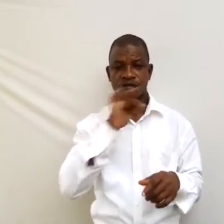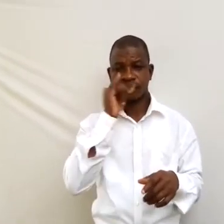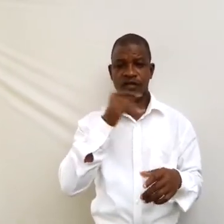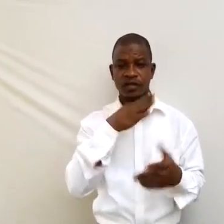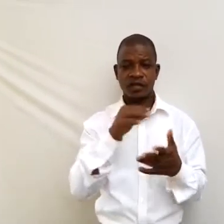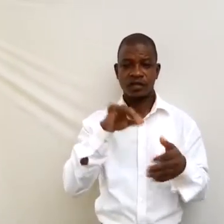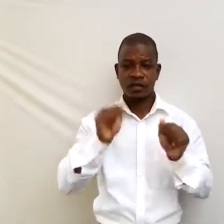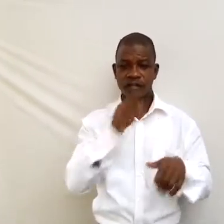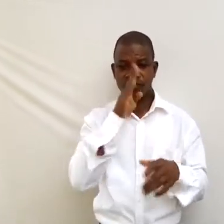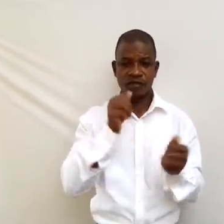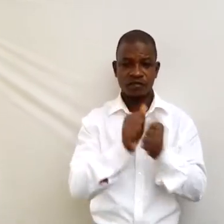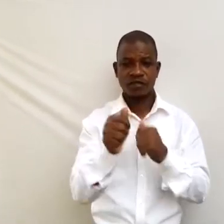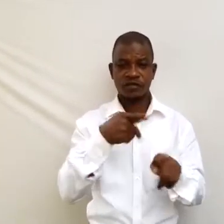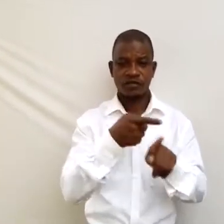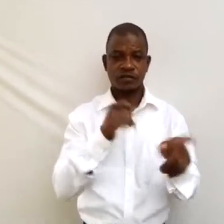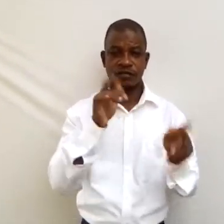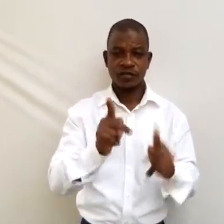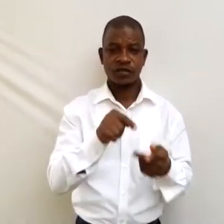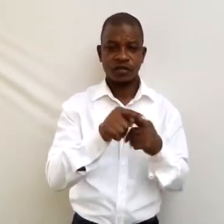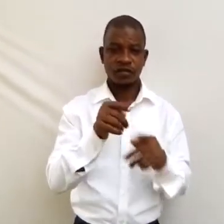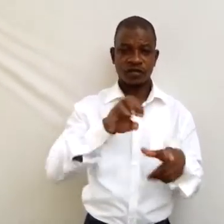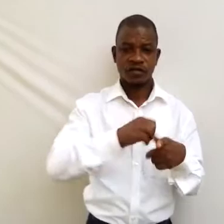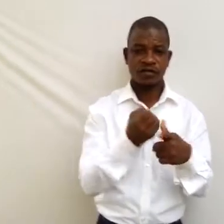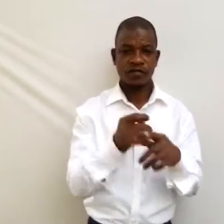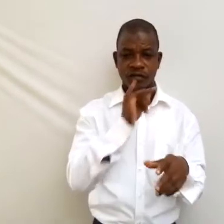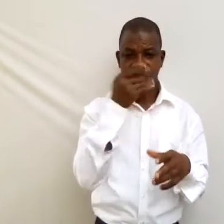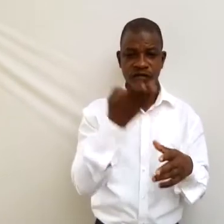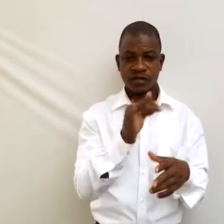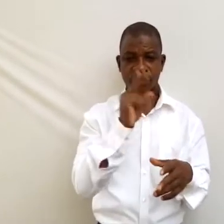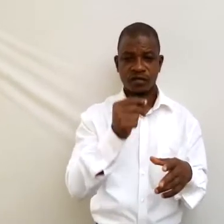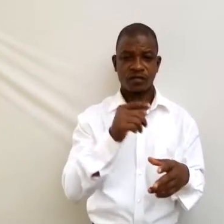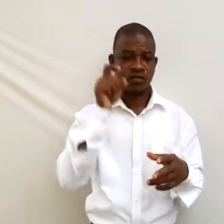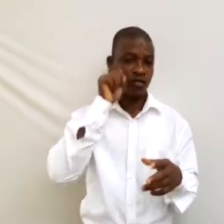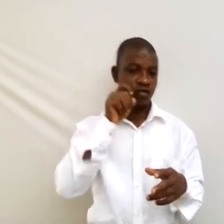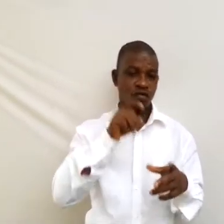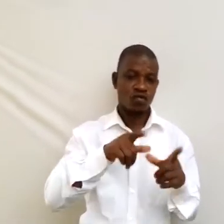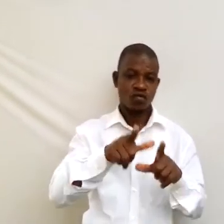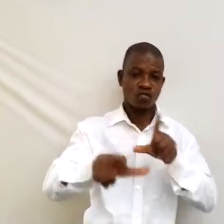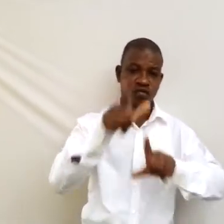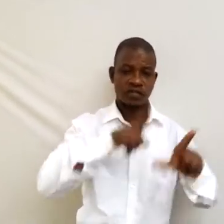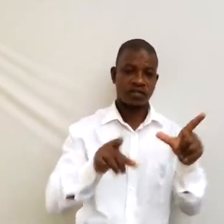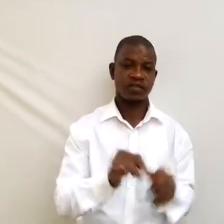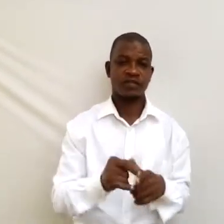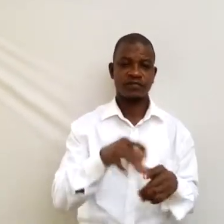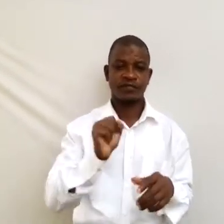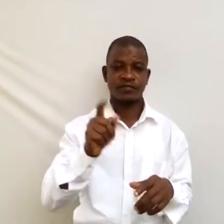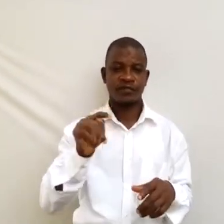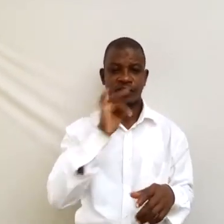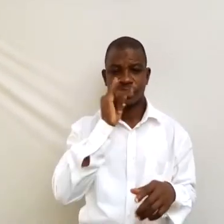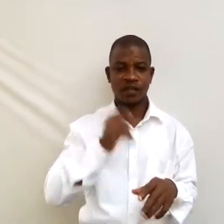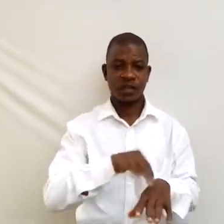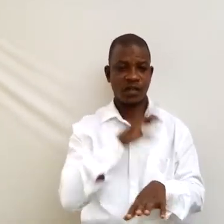from person to person even if there are no symptoms. STIs are spread